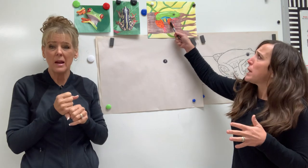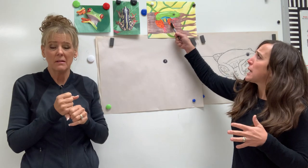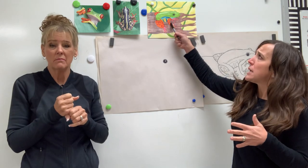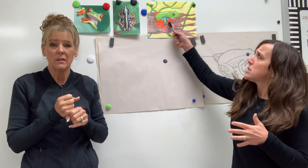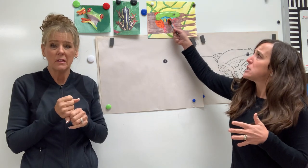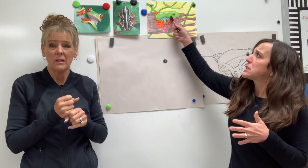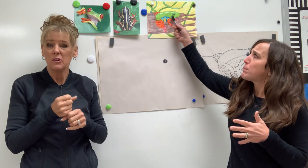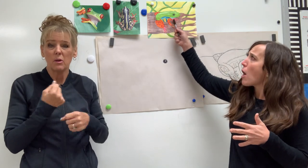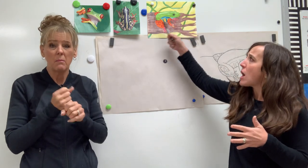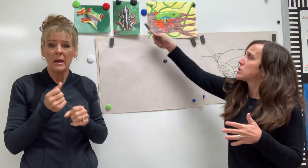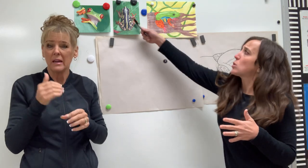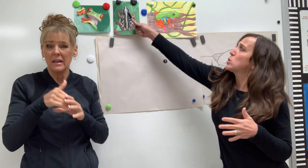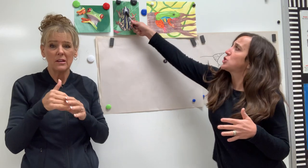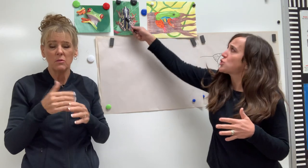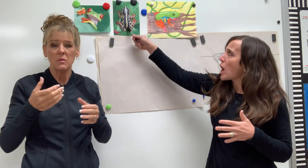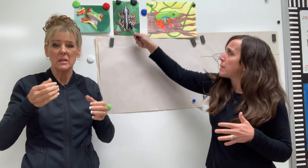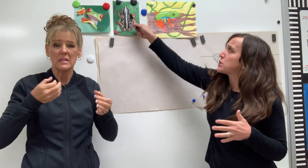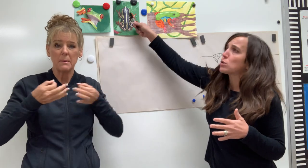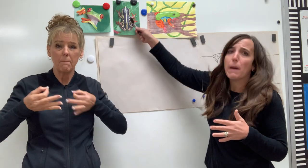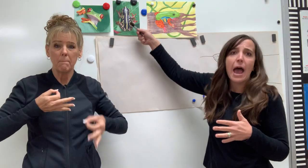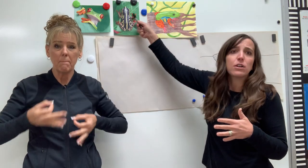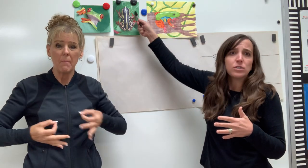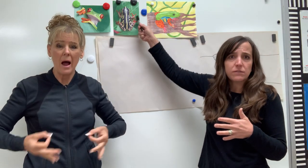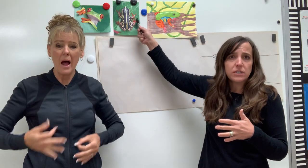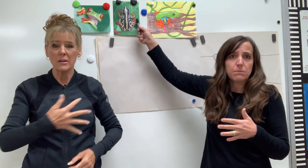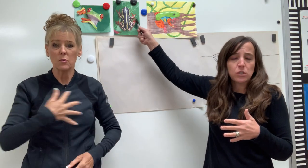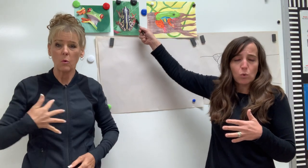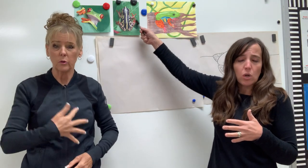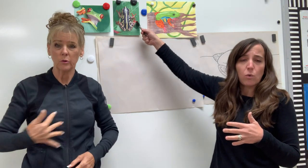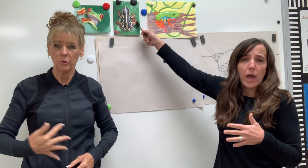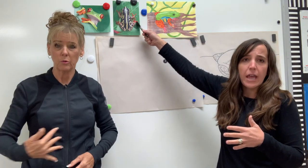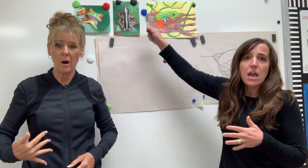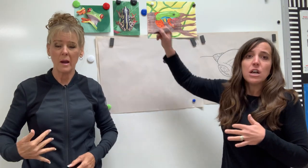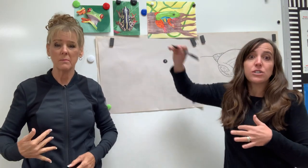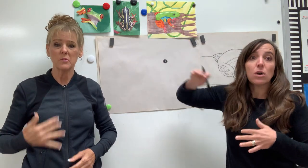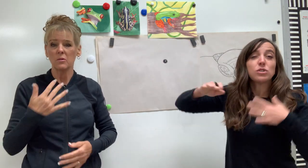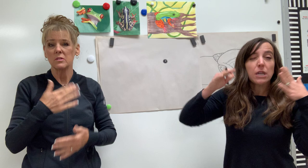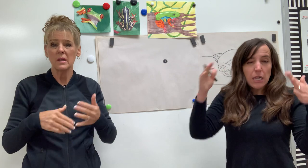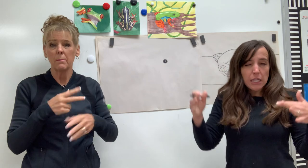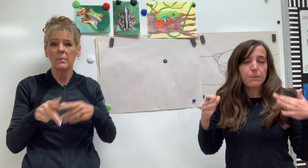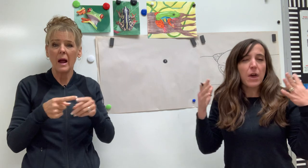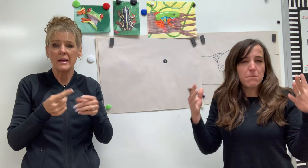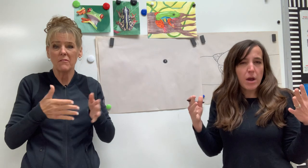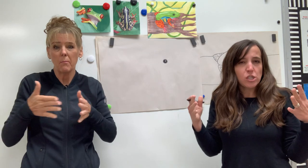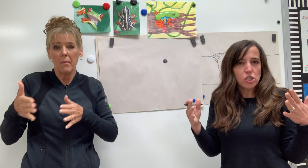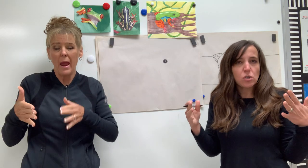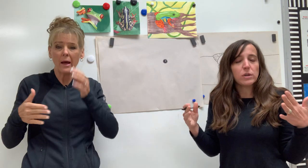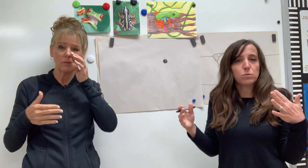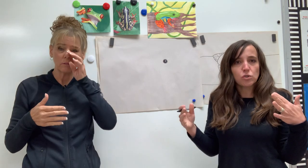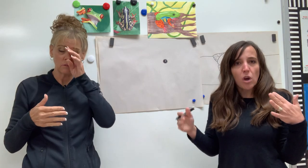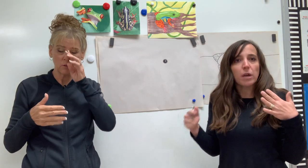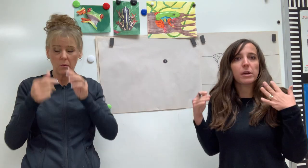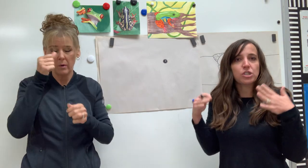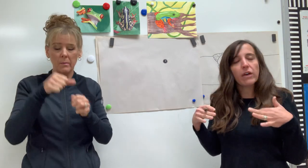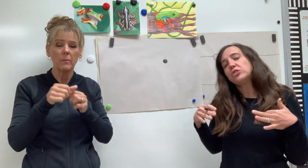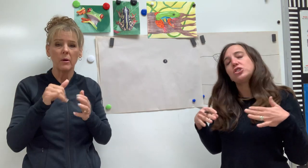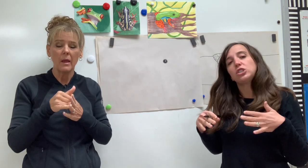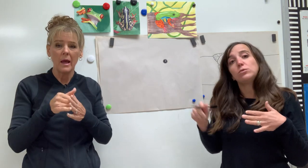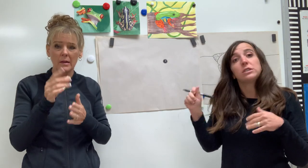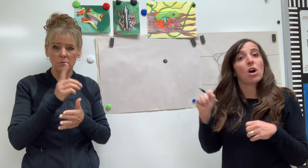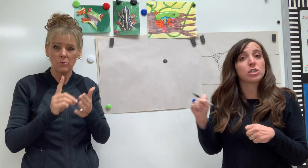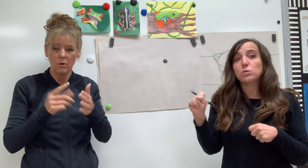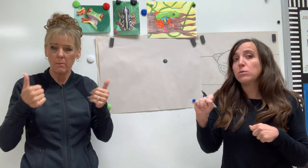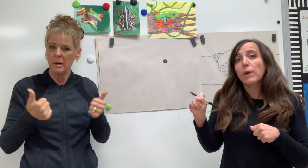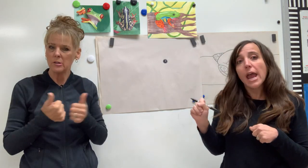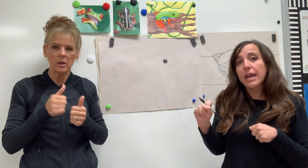like. You can make it into spots or stripes or patterns of some sort, okay? So just kind of keep that in mind too as we're drawing. My challenge